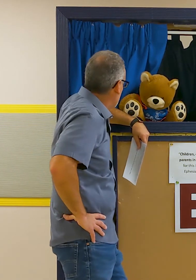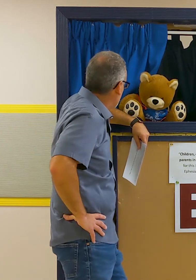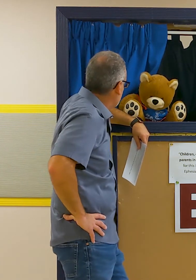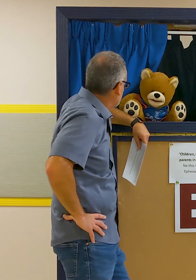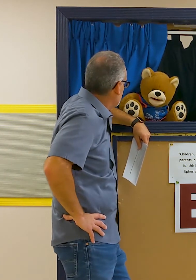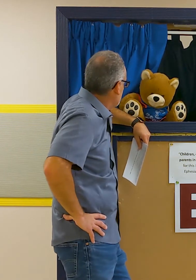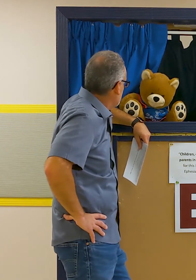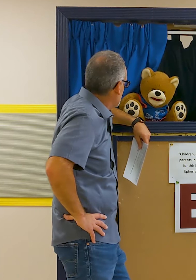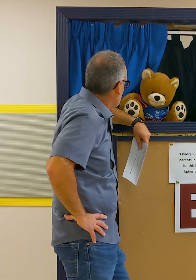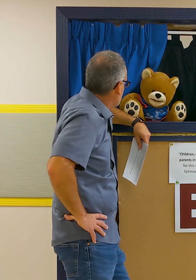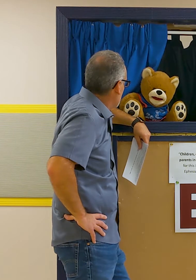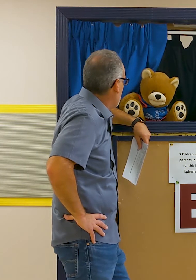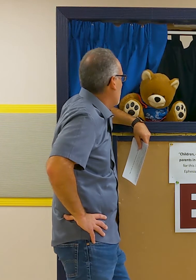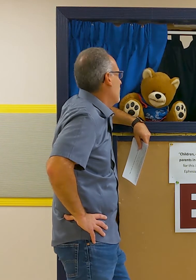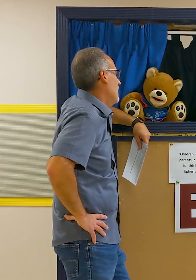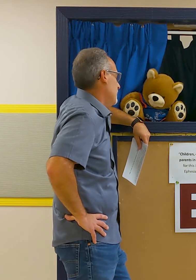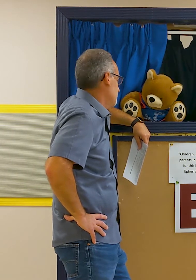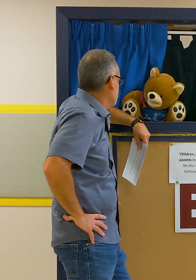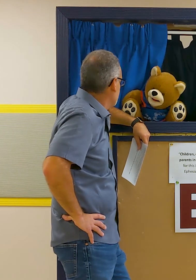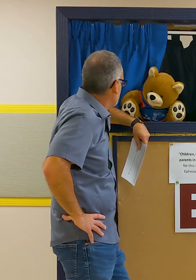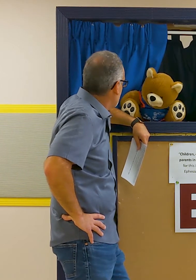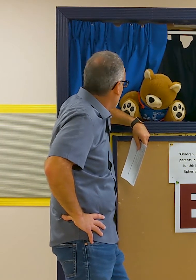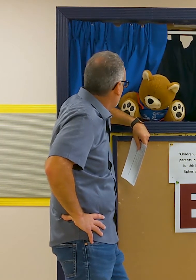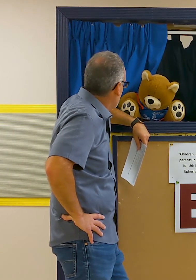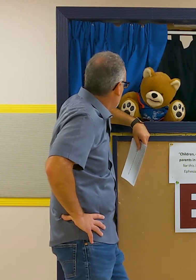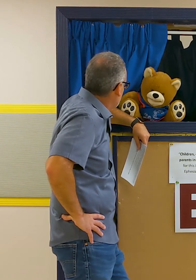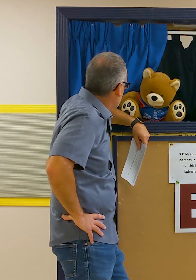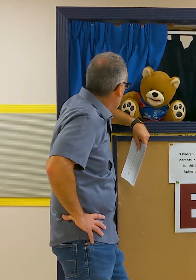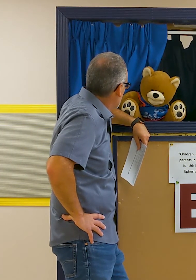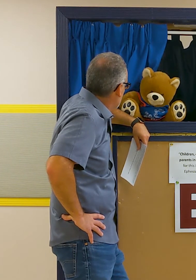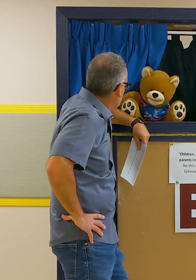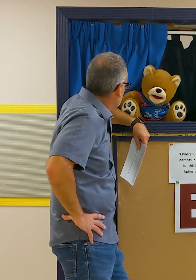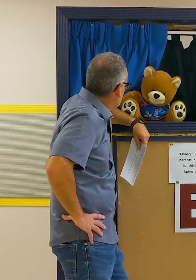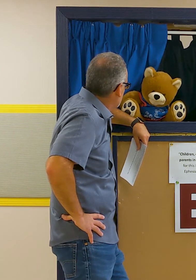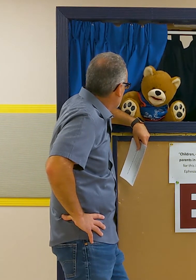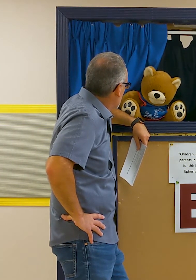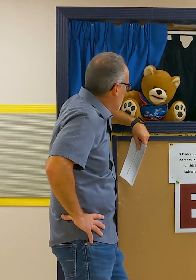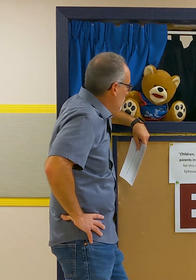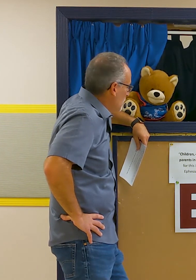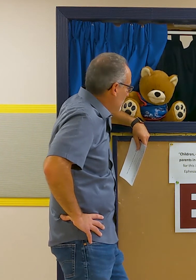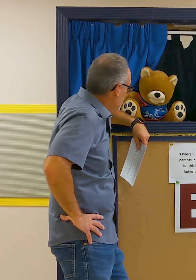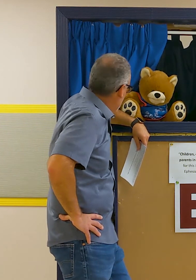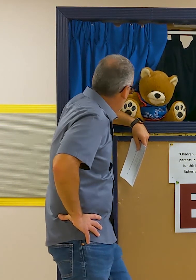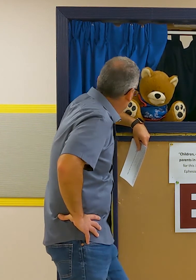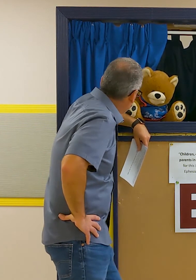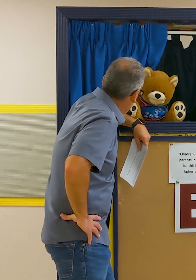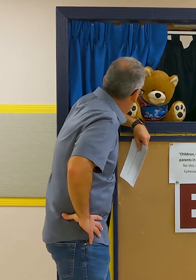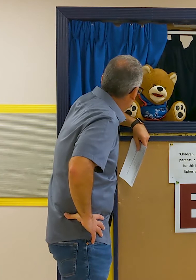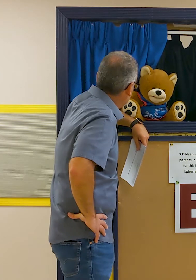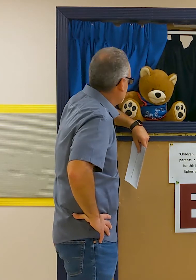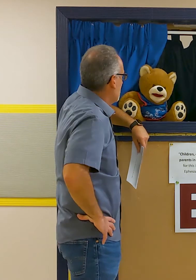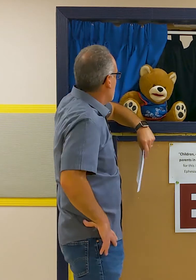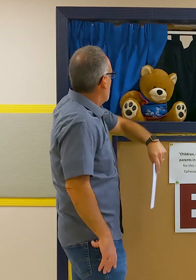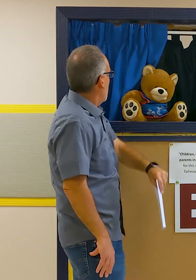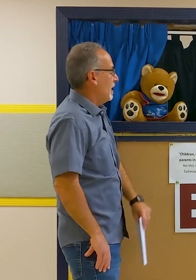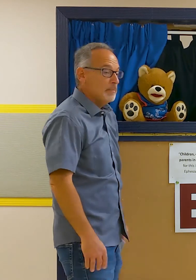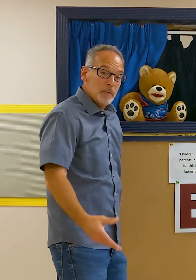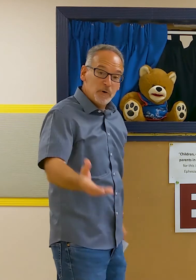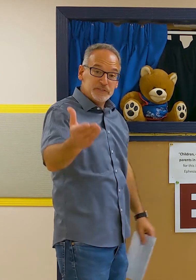there? Yeah, I'll look around there. All right. Hey, Pastor Brock. Yeah. Can we sing the alphabet song? You want to sing the alphabet song? Up to the letter. All right, boys and